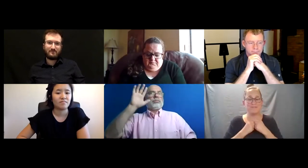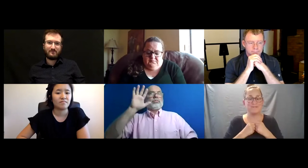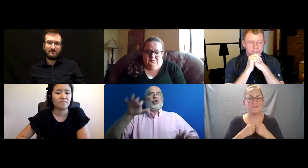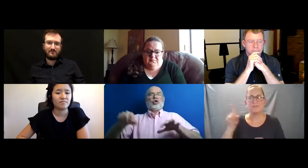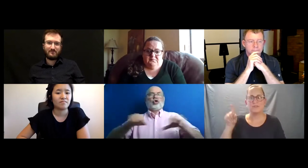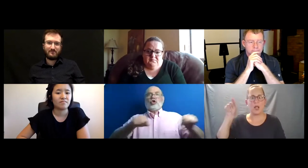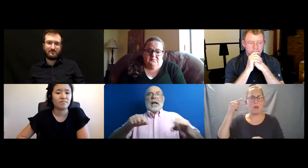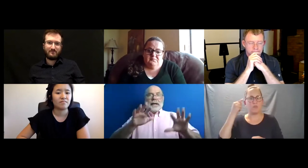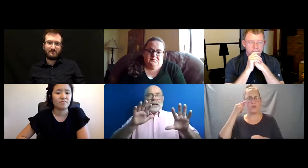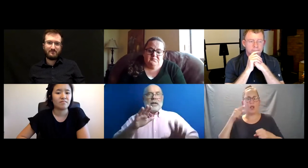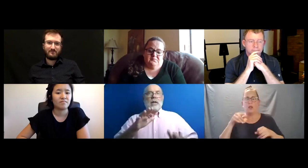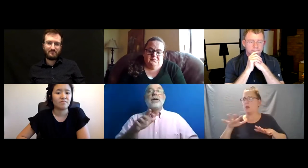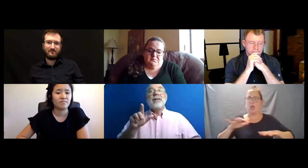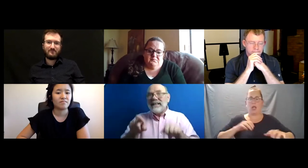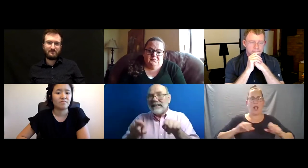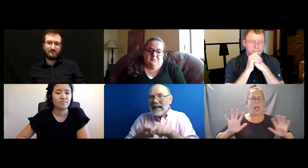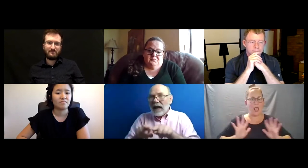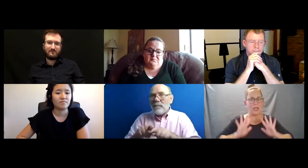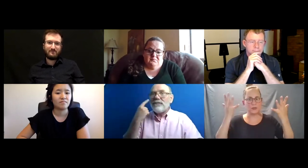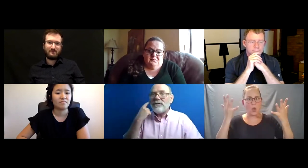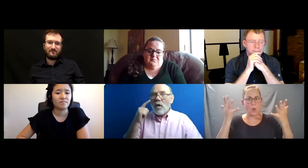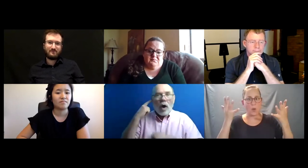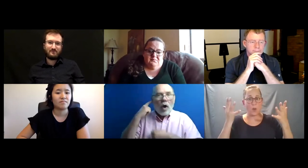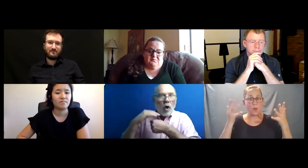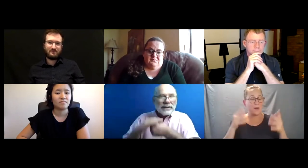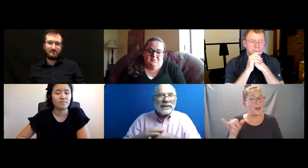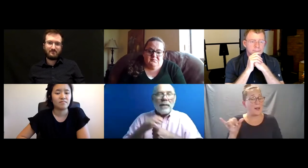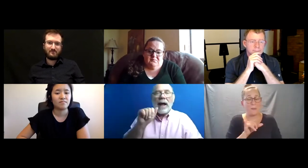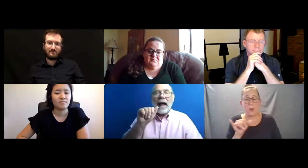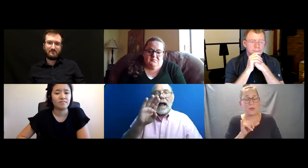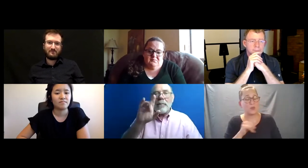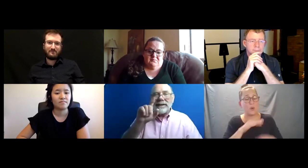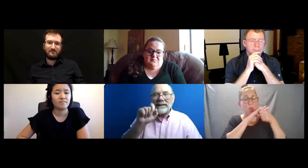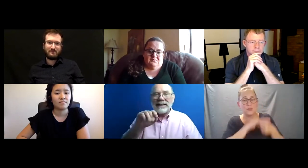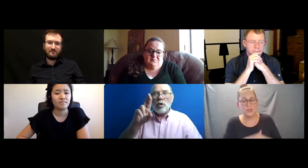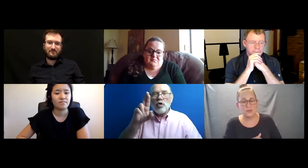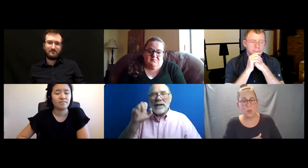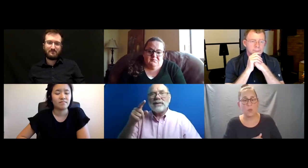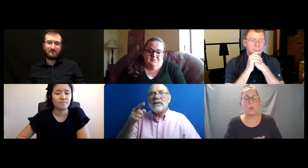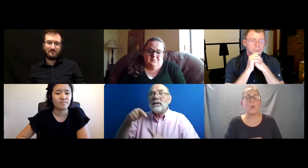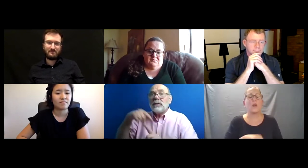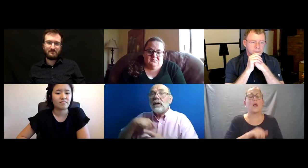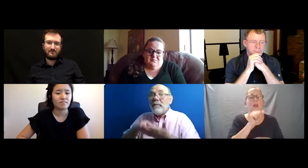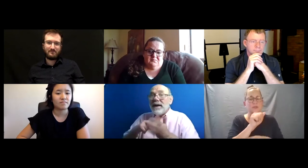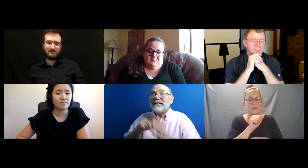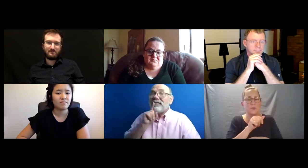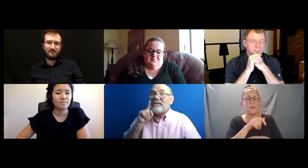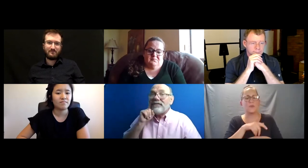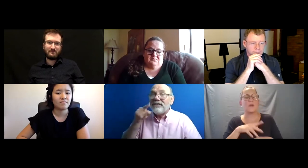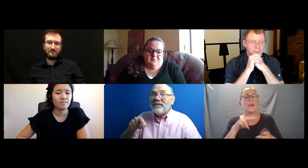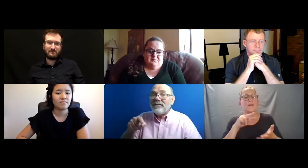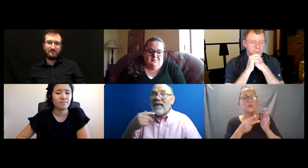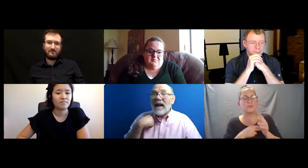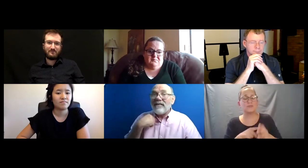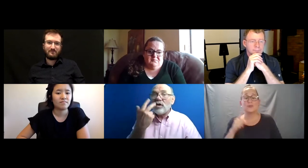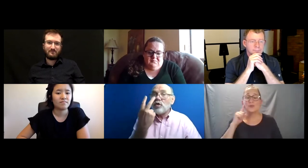attention to larger systemic issues and brought forth these issues about ableism, autism.